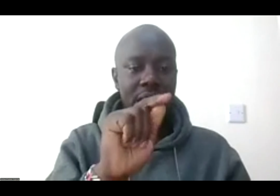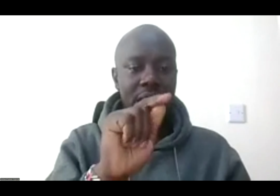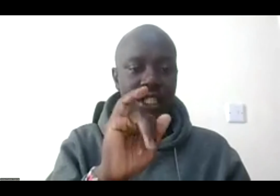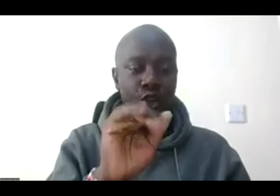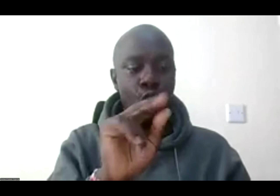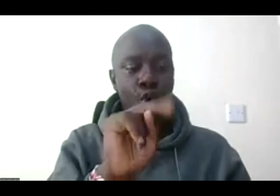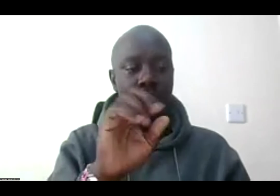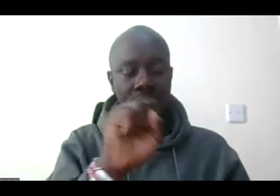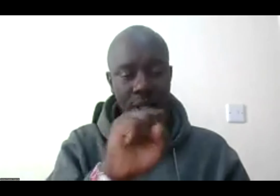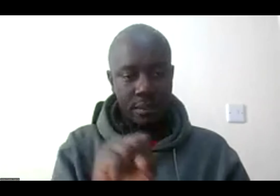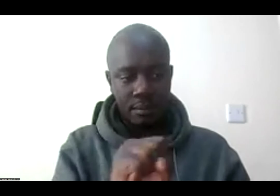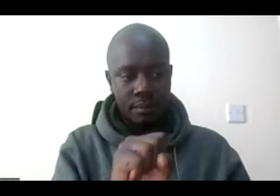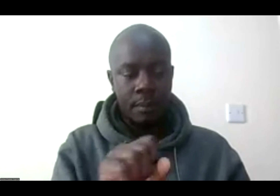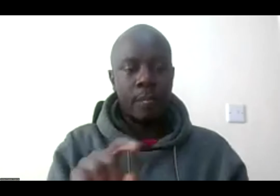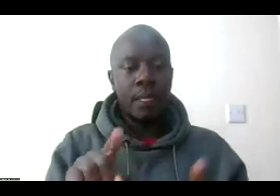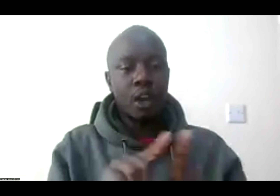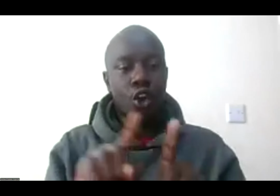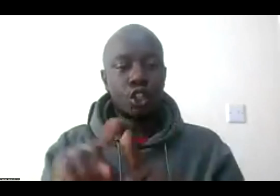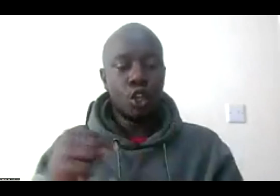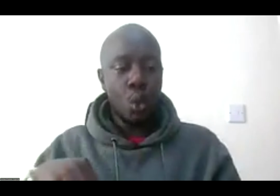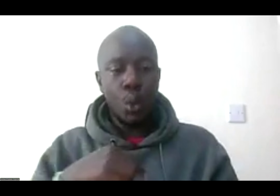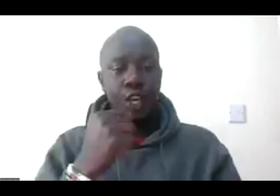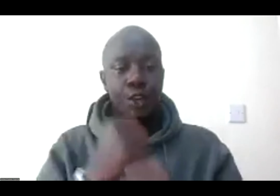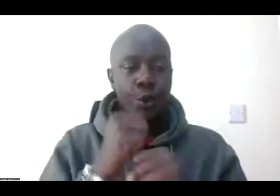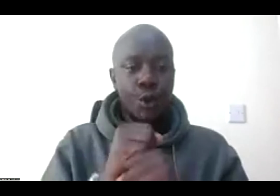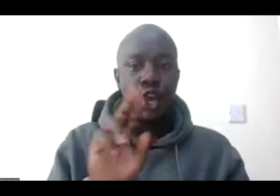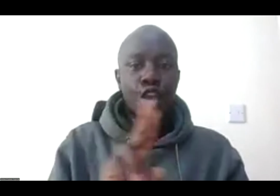which is glossifying and annotating.